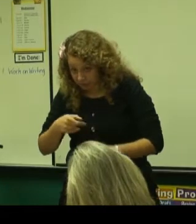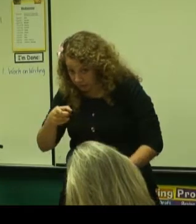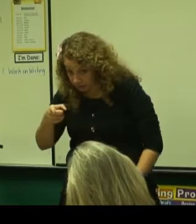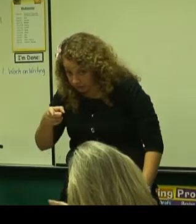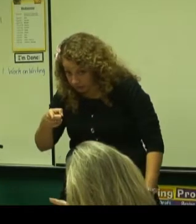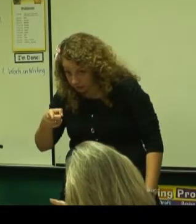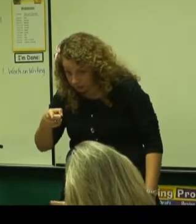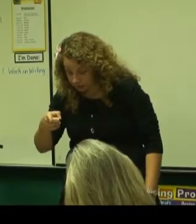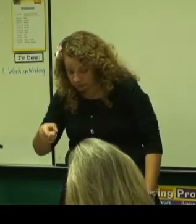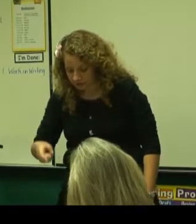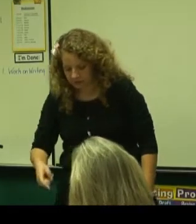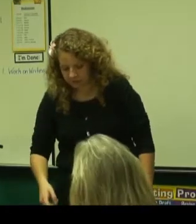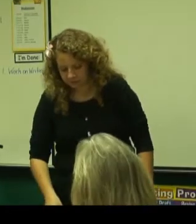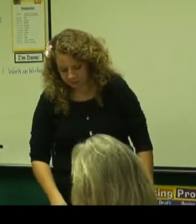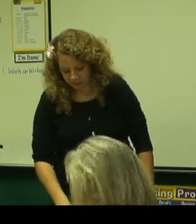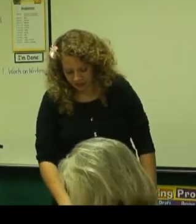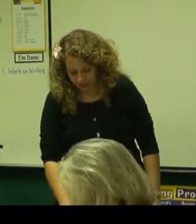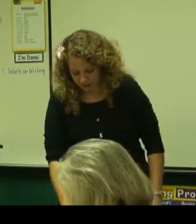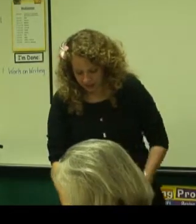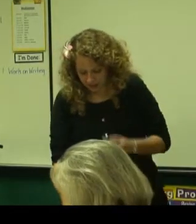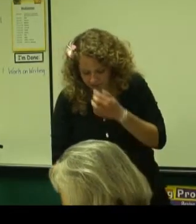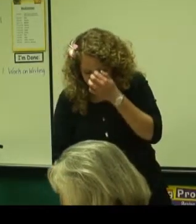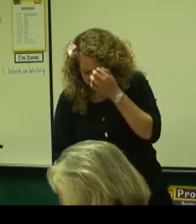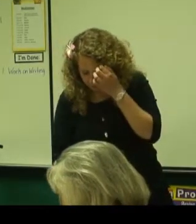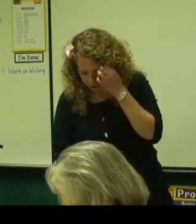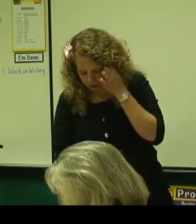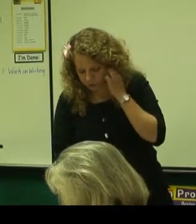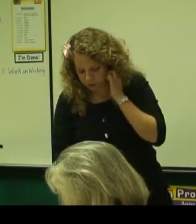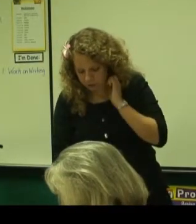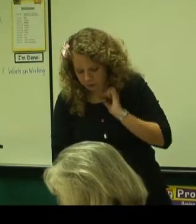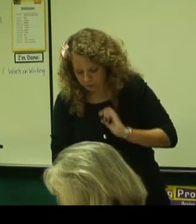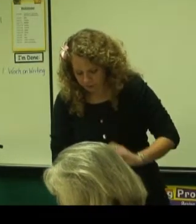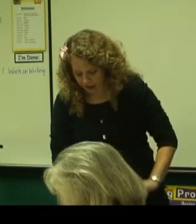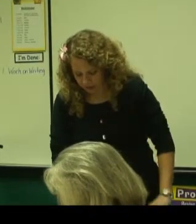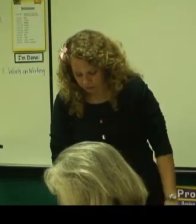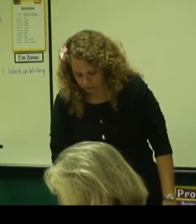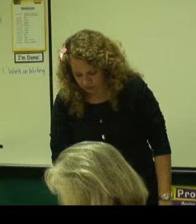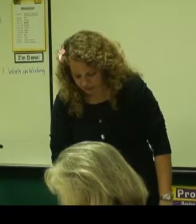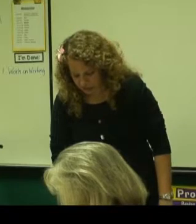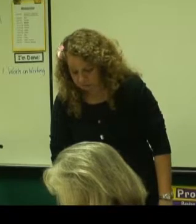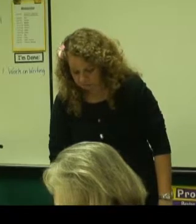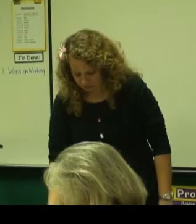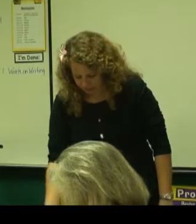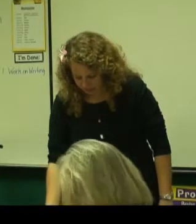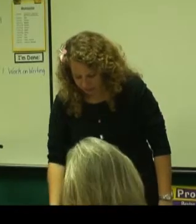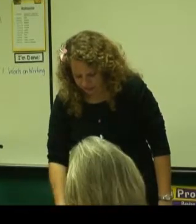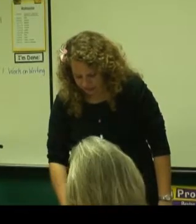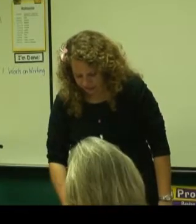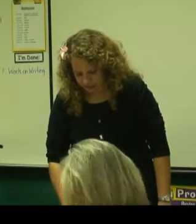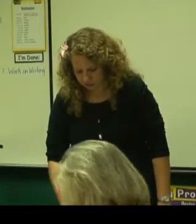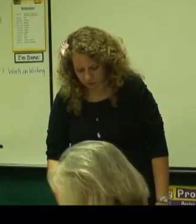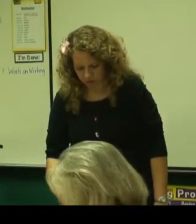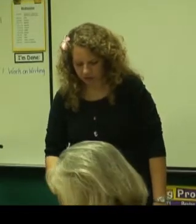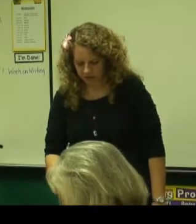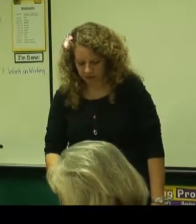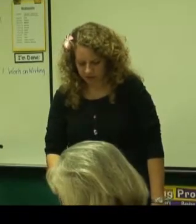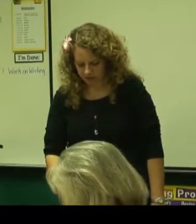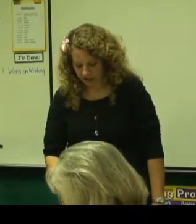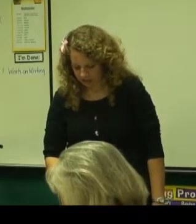he? Okay, and then the person responding back would say, yes, he does. Or in ASL